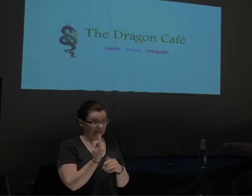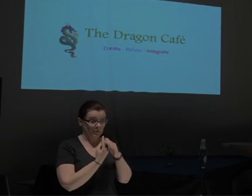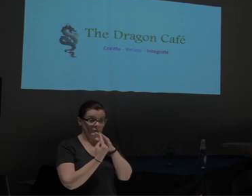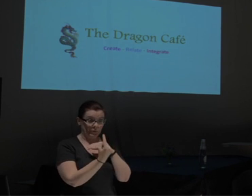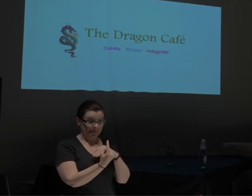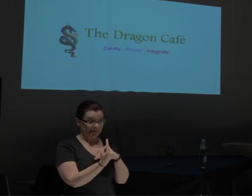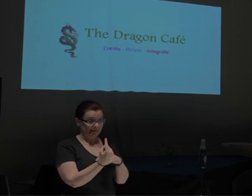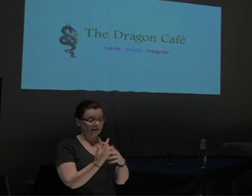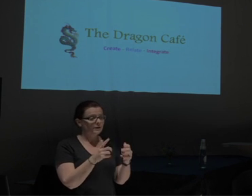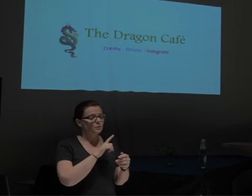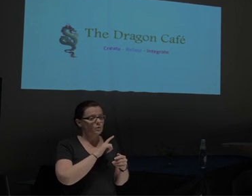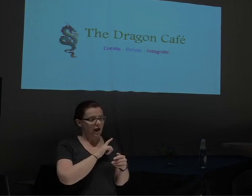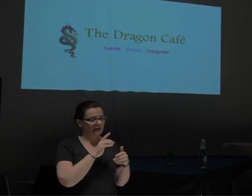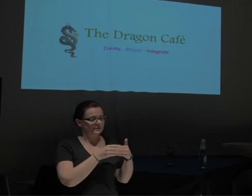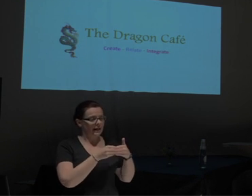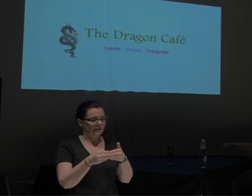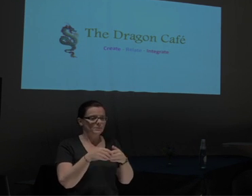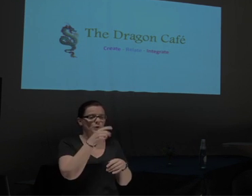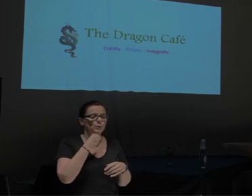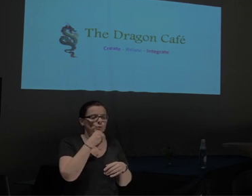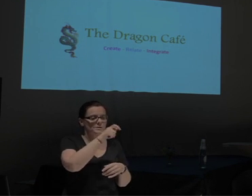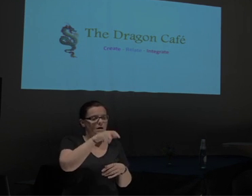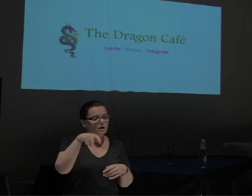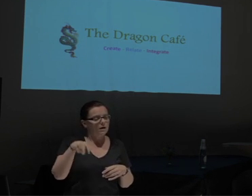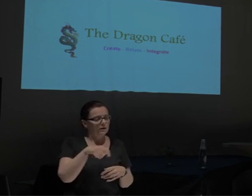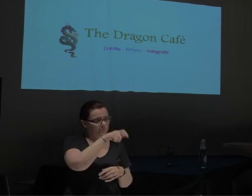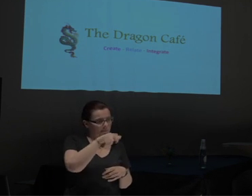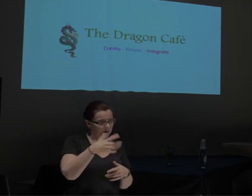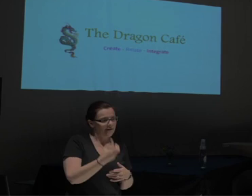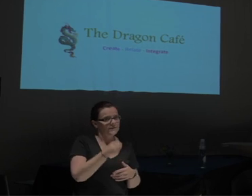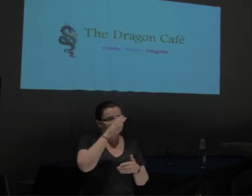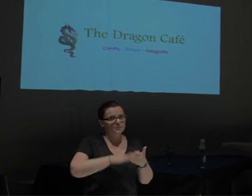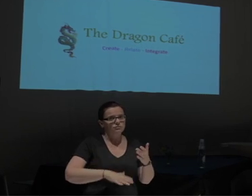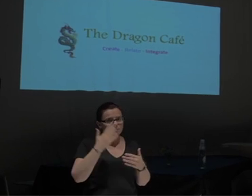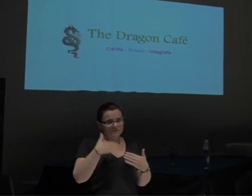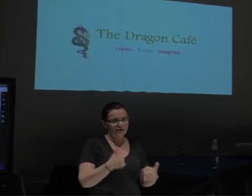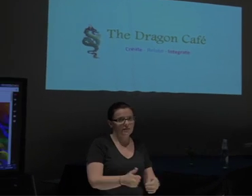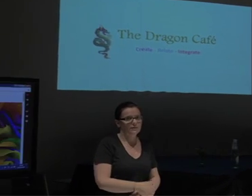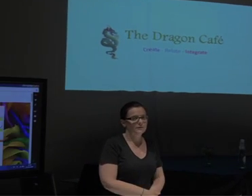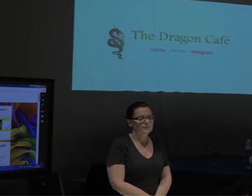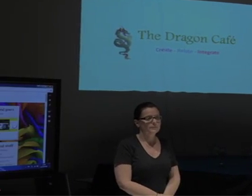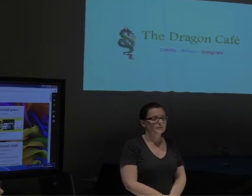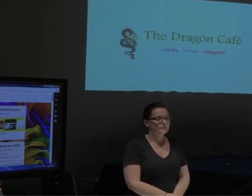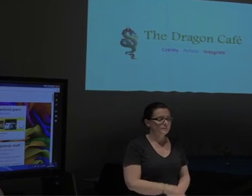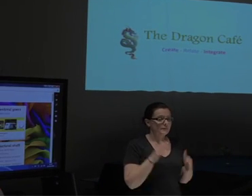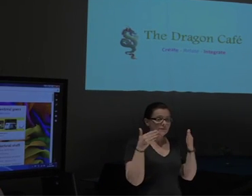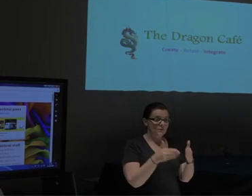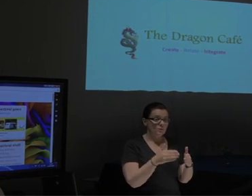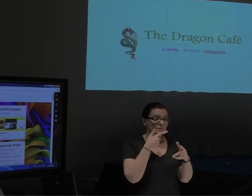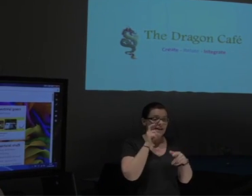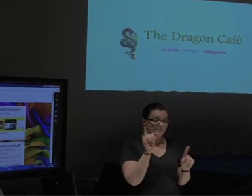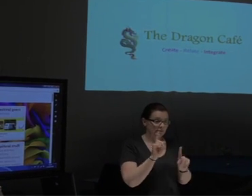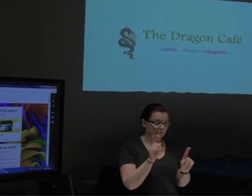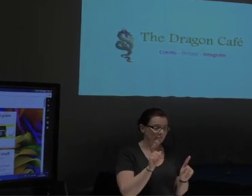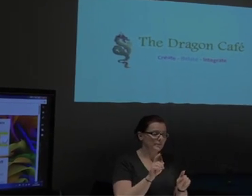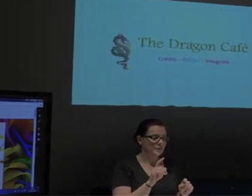quality is that it is user-led by those who have had lived experience of mental ill health. The focus of the cafe is to provide